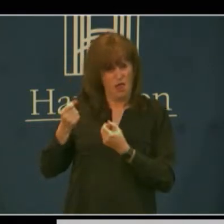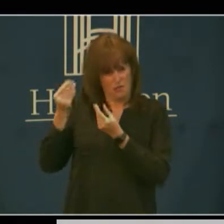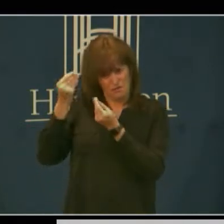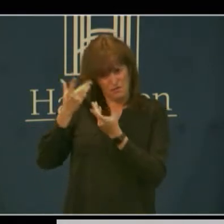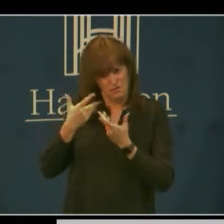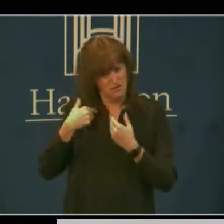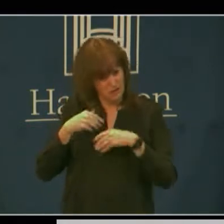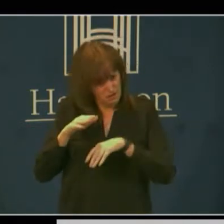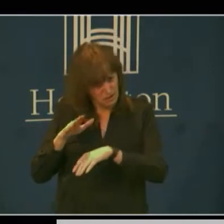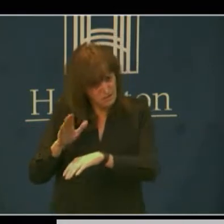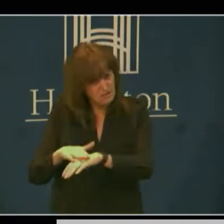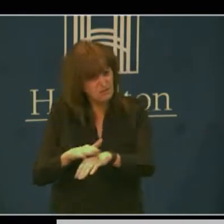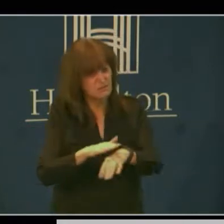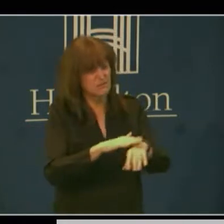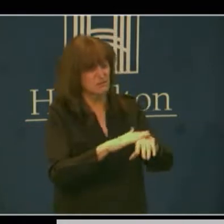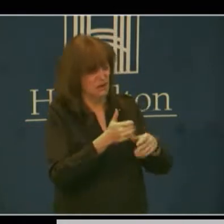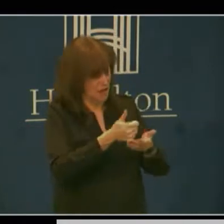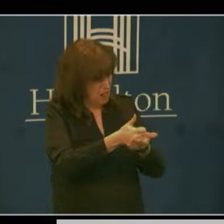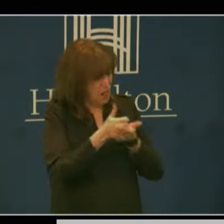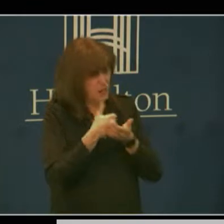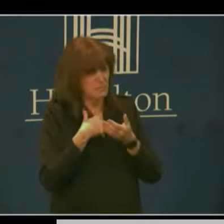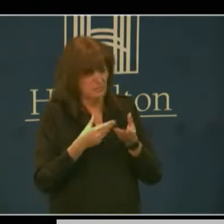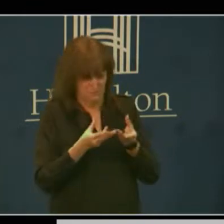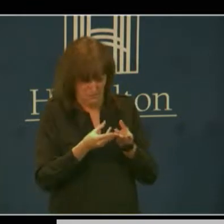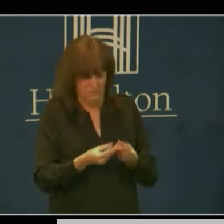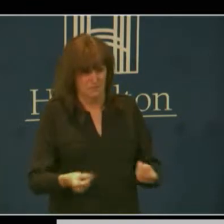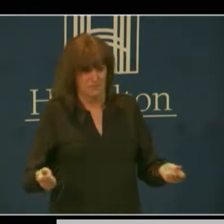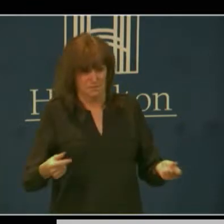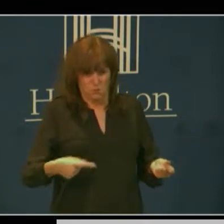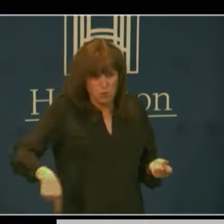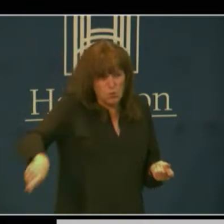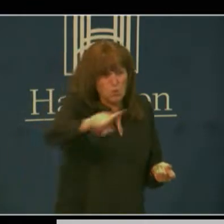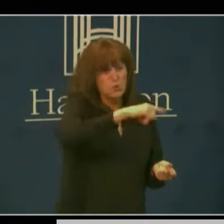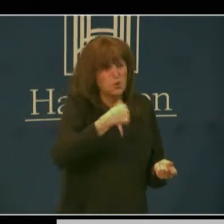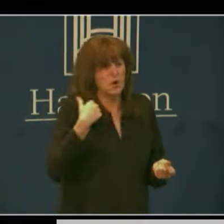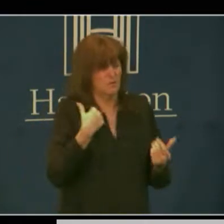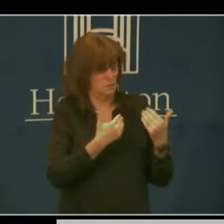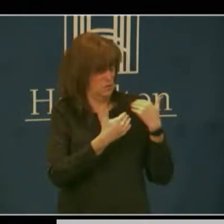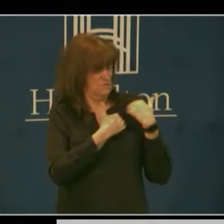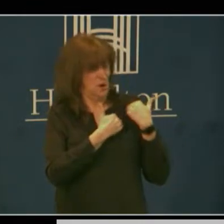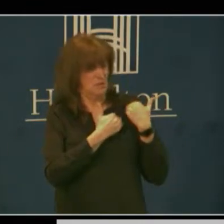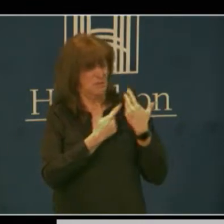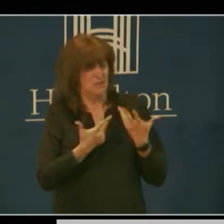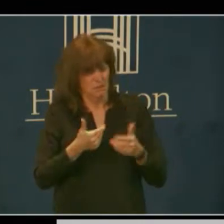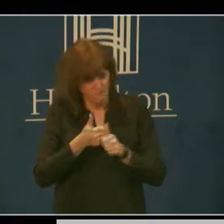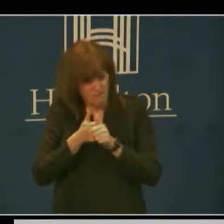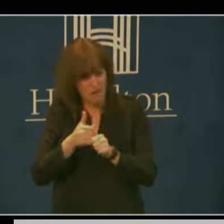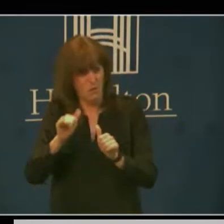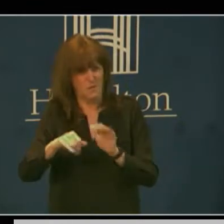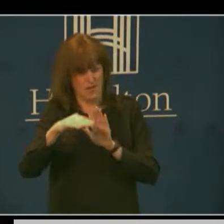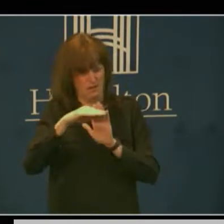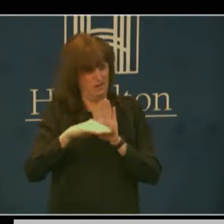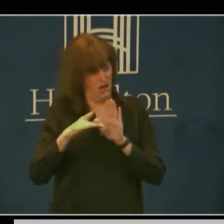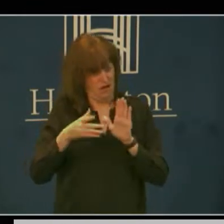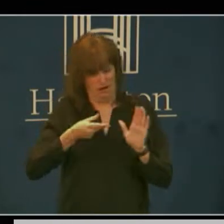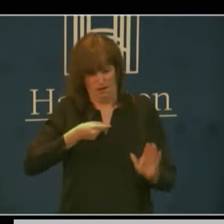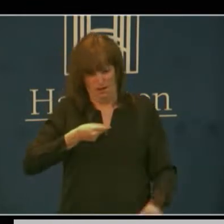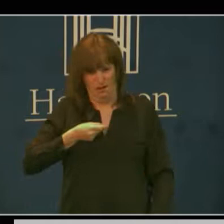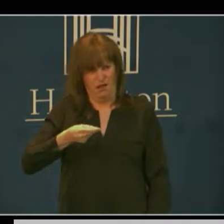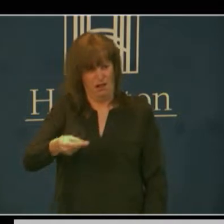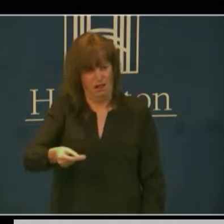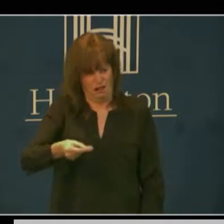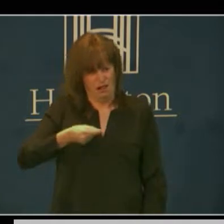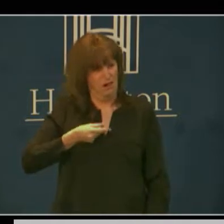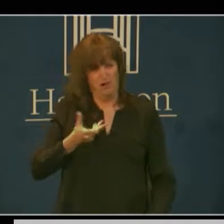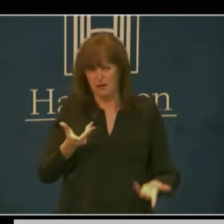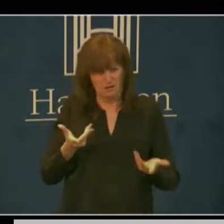here. You need to do the recommendations so that we don't pass on this virus to others in our community. So you're potentially a carrier. Having